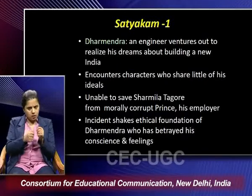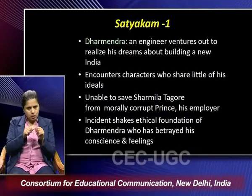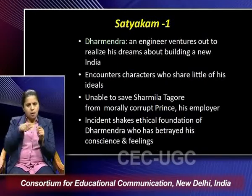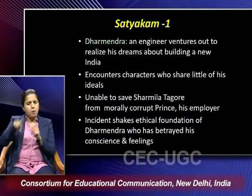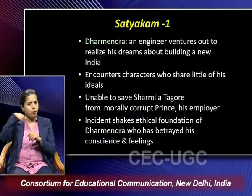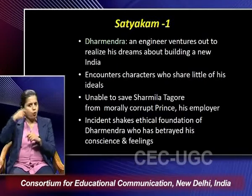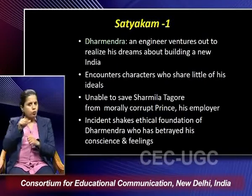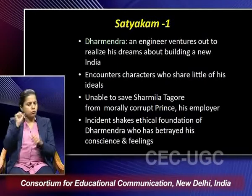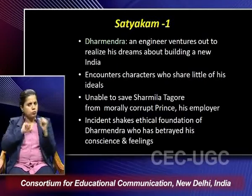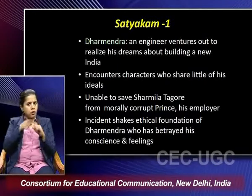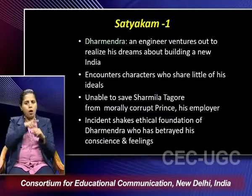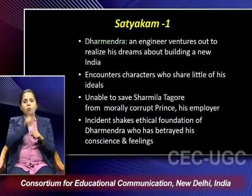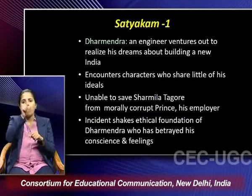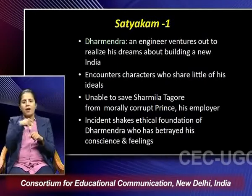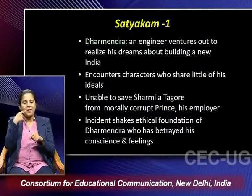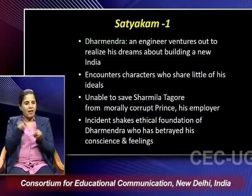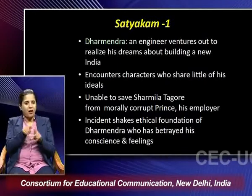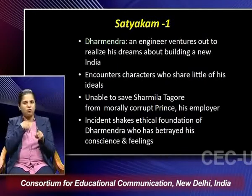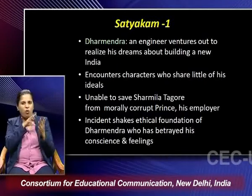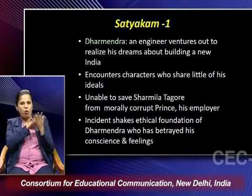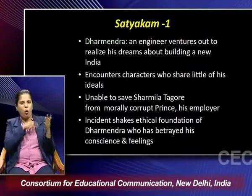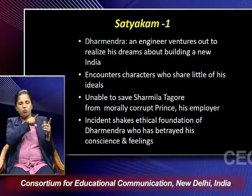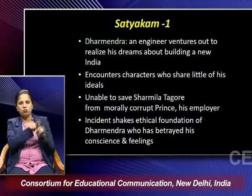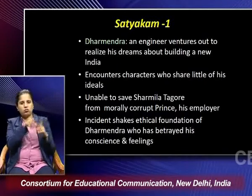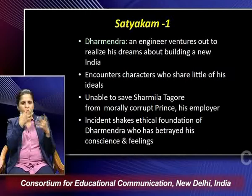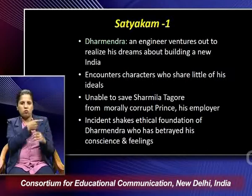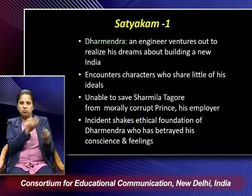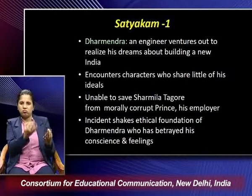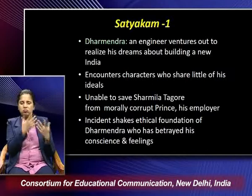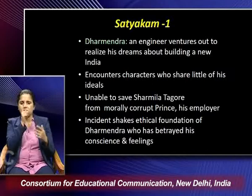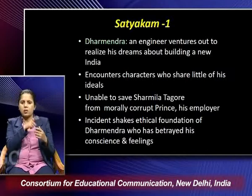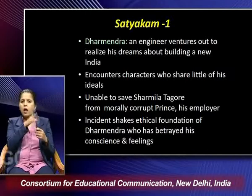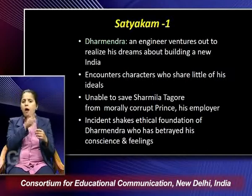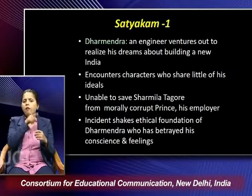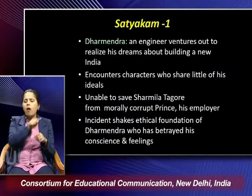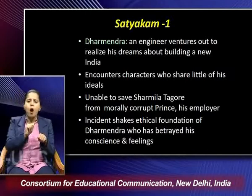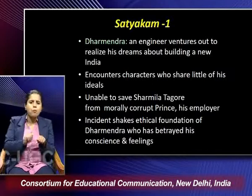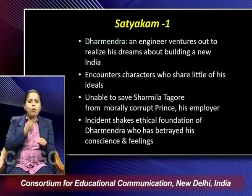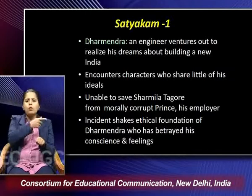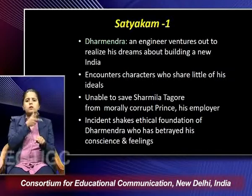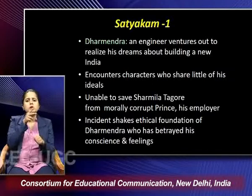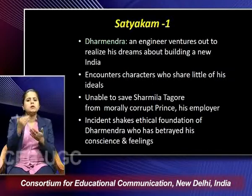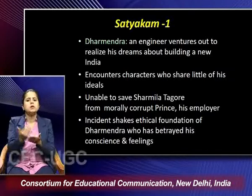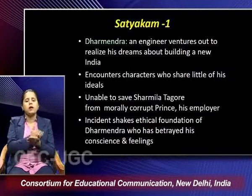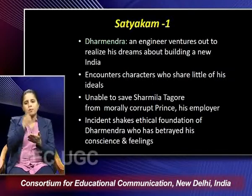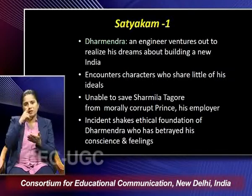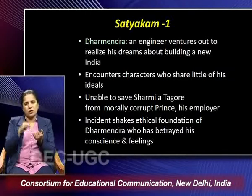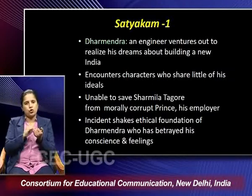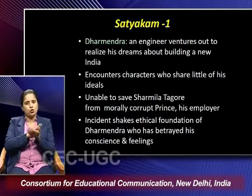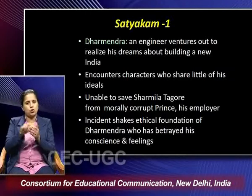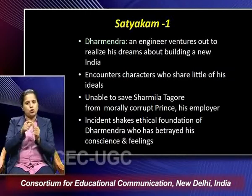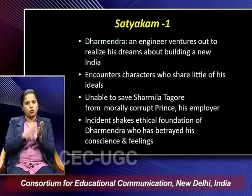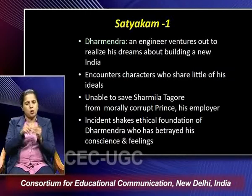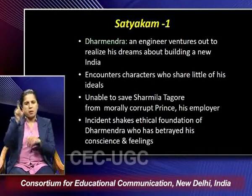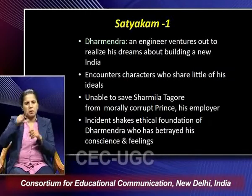shown to be an idealistic person, and once he feels that he had a chance to save Sharmila Tagore from the